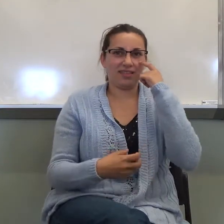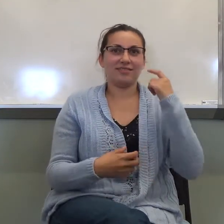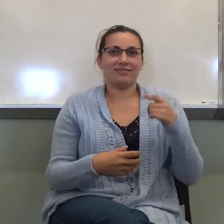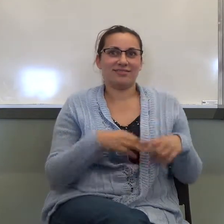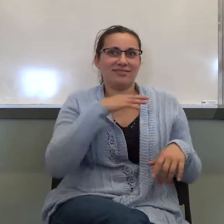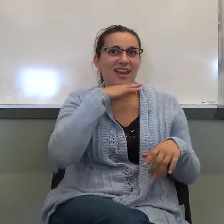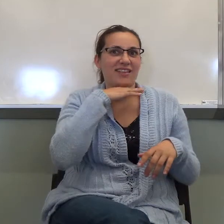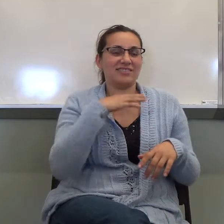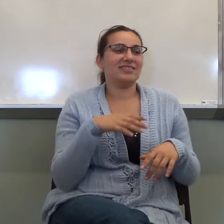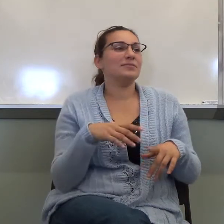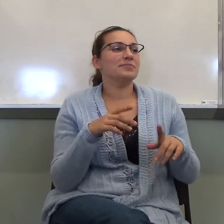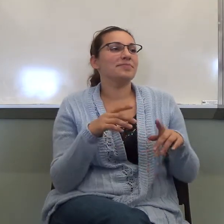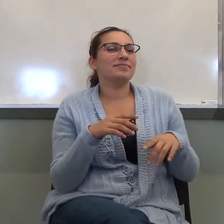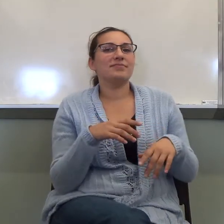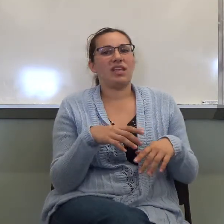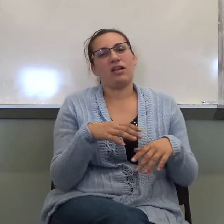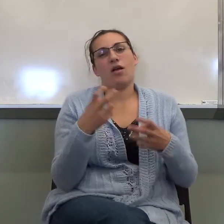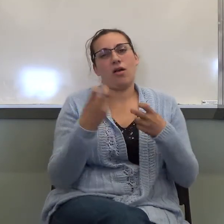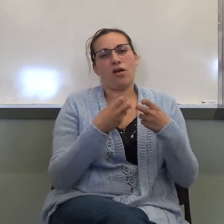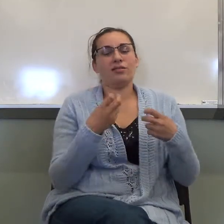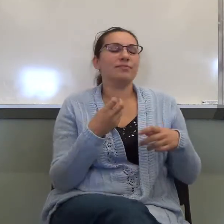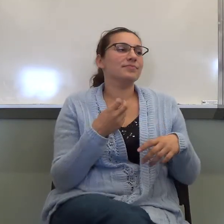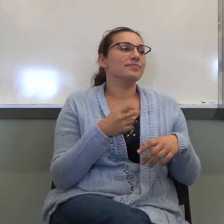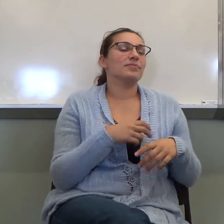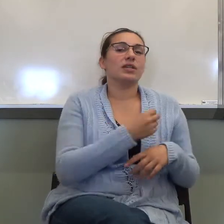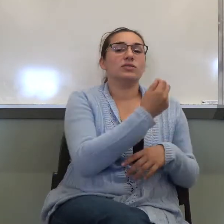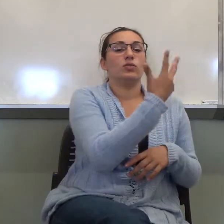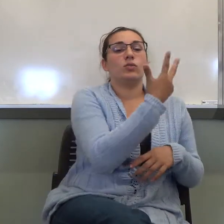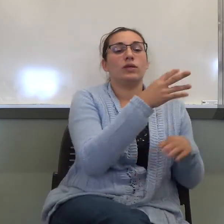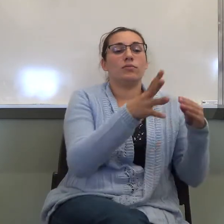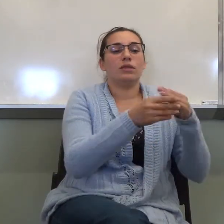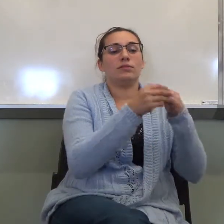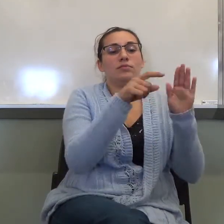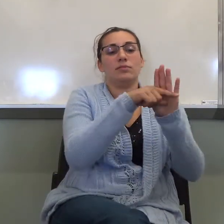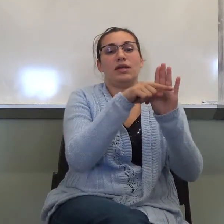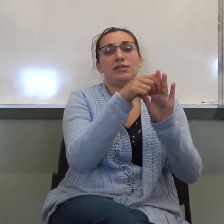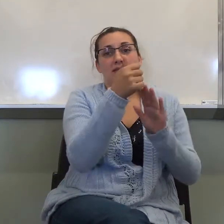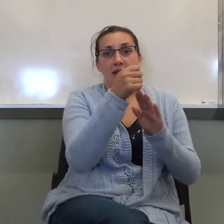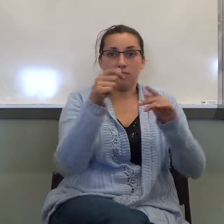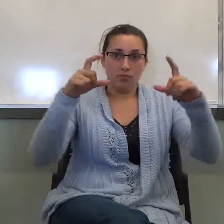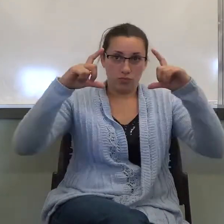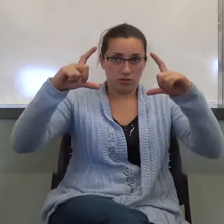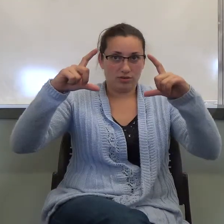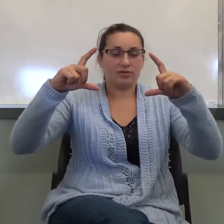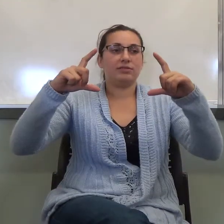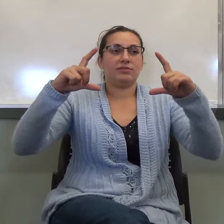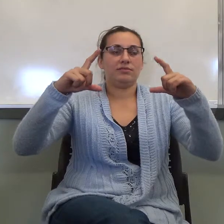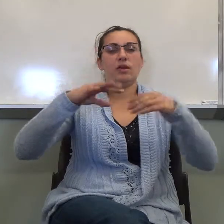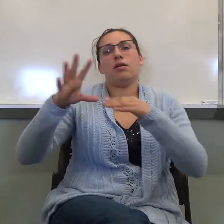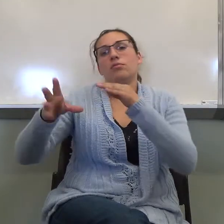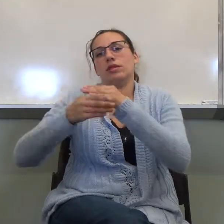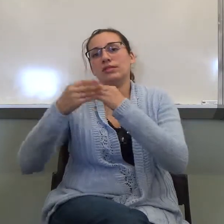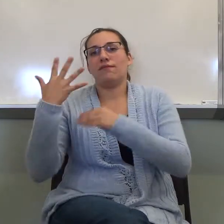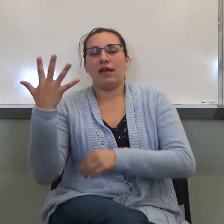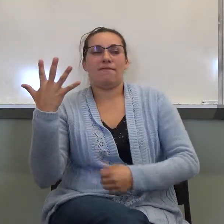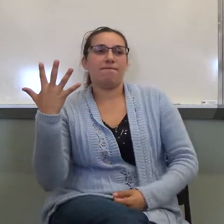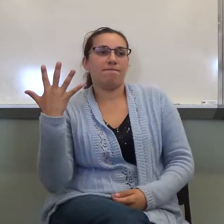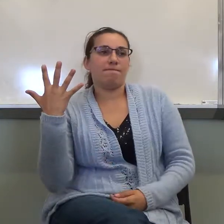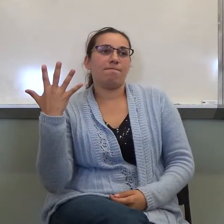means we're adding 3 plus a minus 10, parentheses, plus 5.